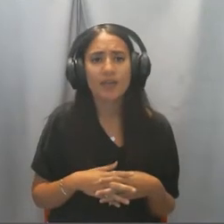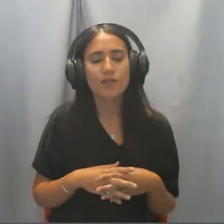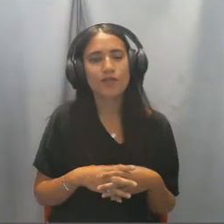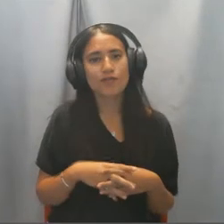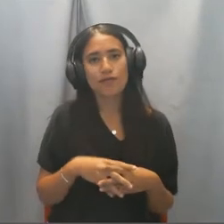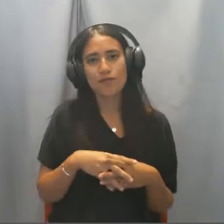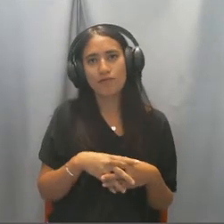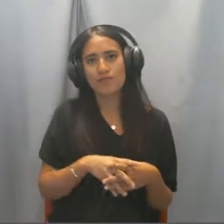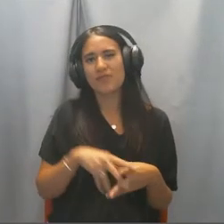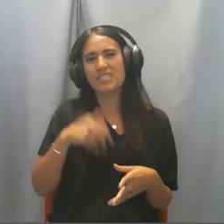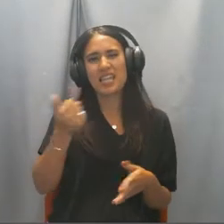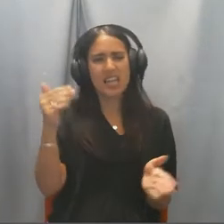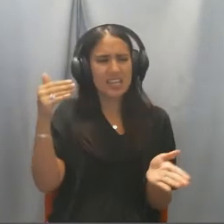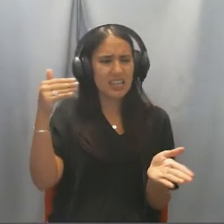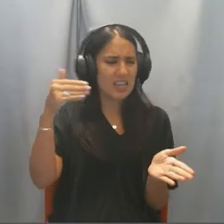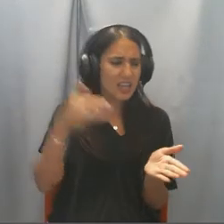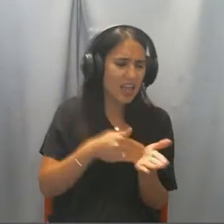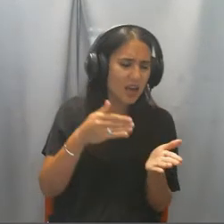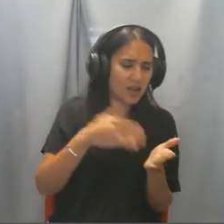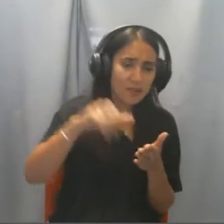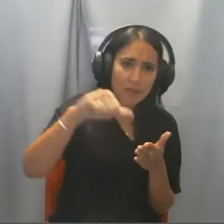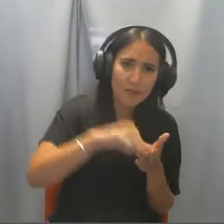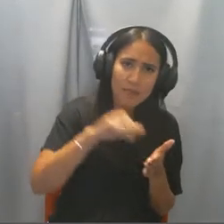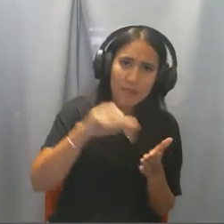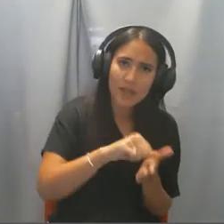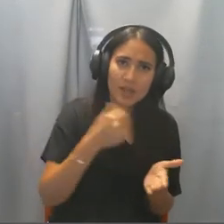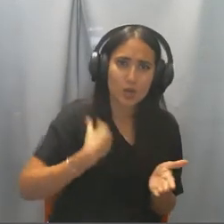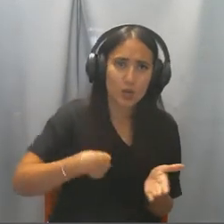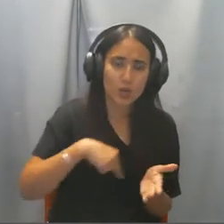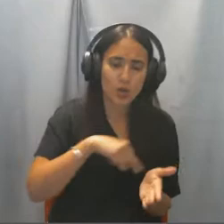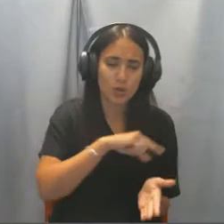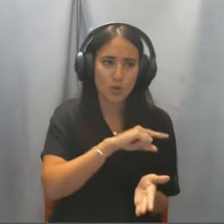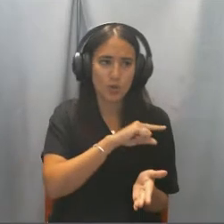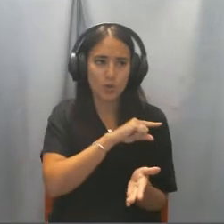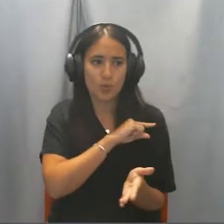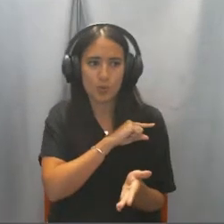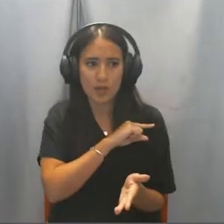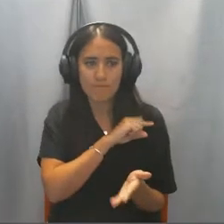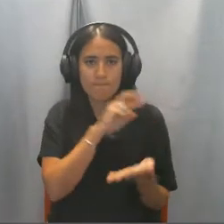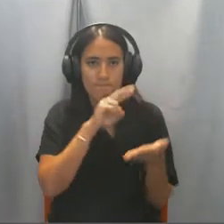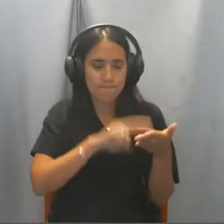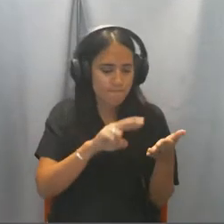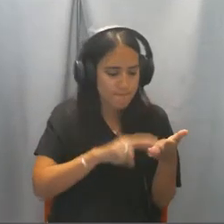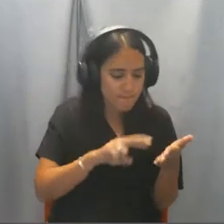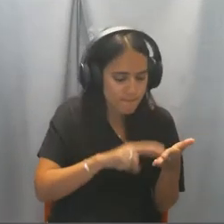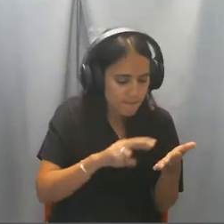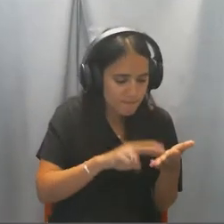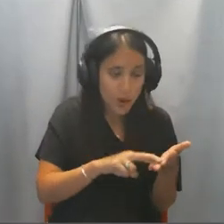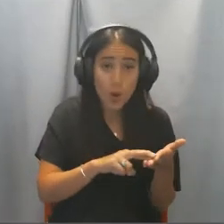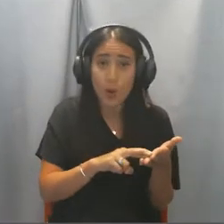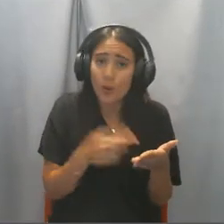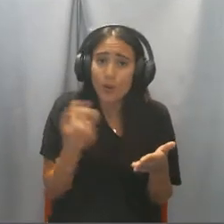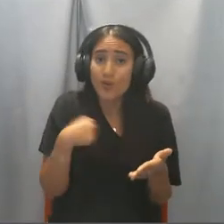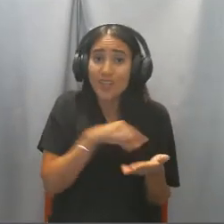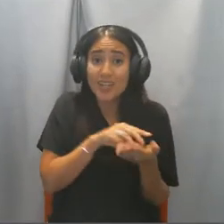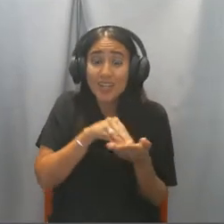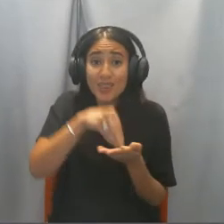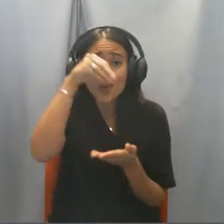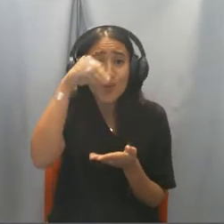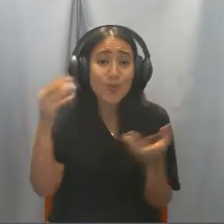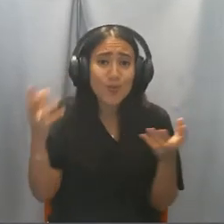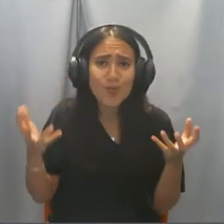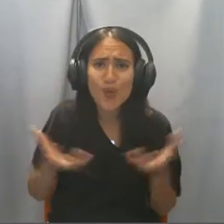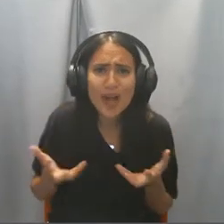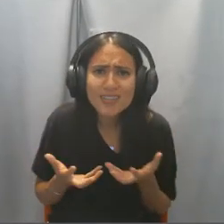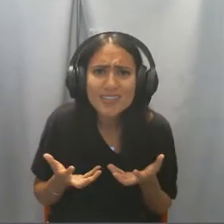we've generated on these lives? Well, the lessons aren't about wealth or fame